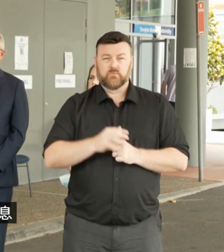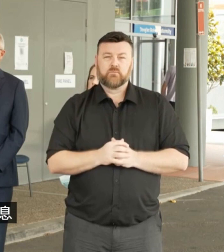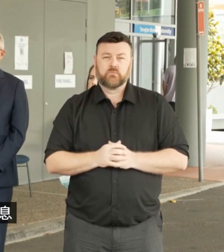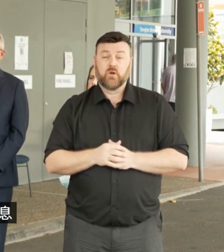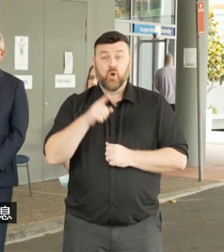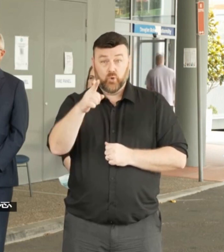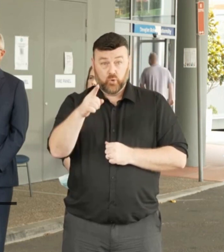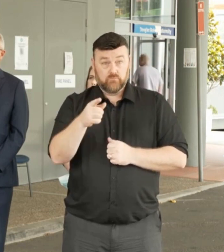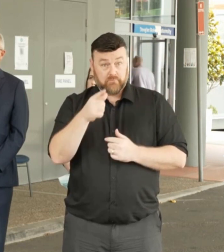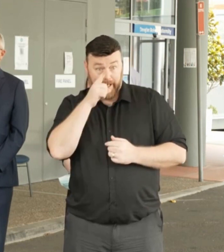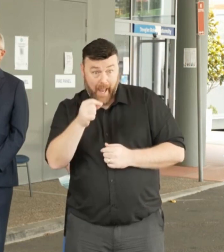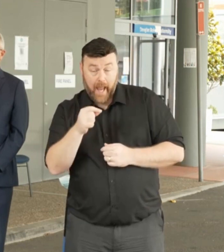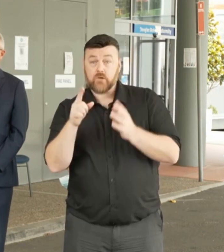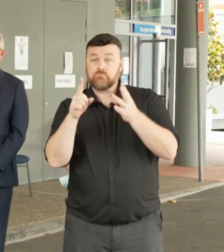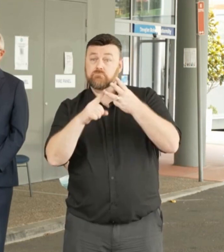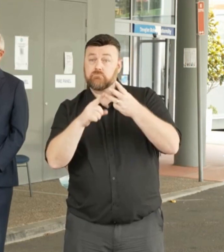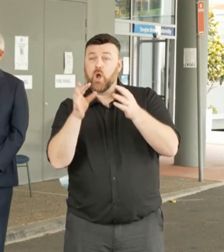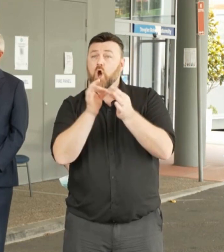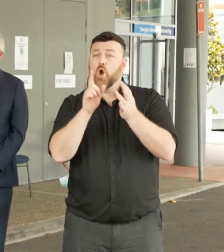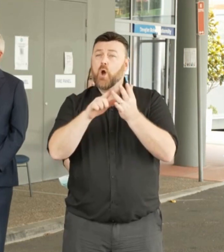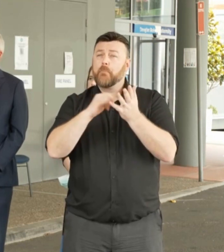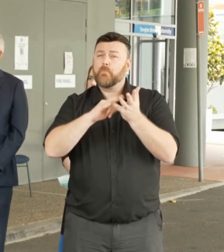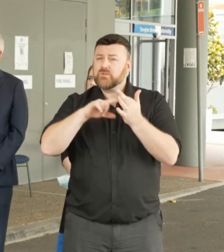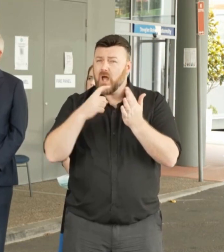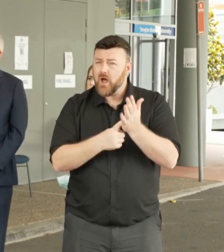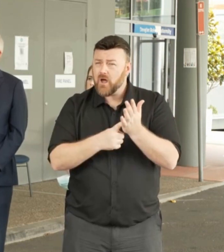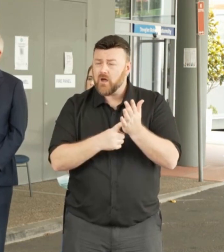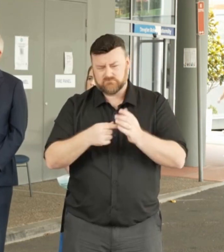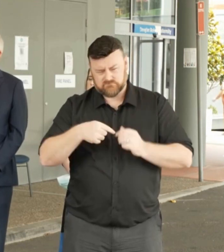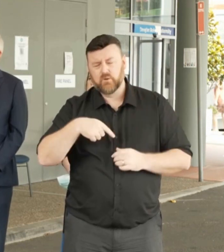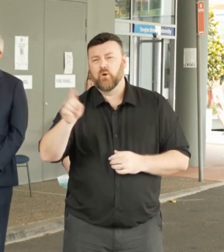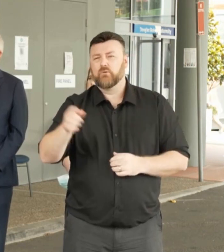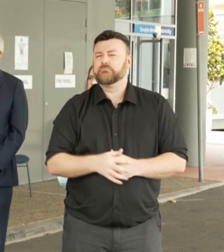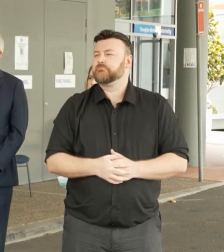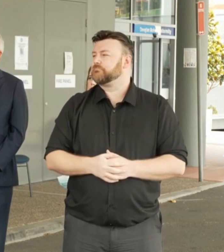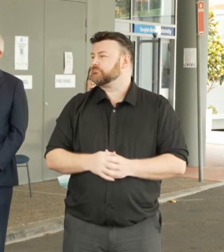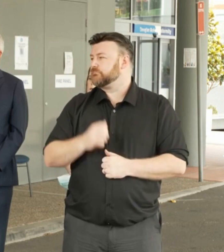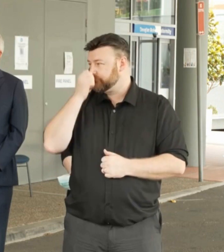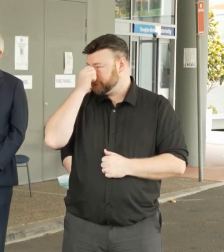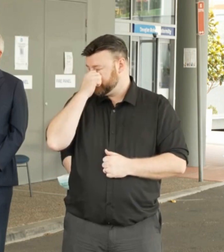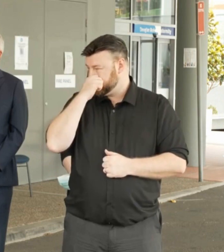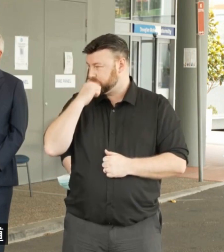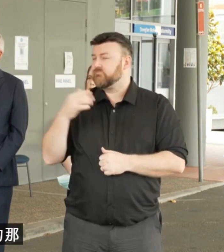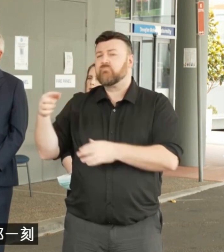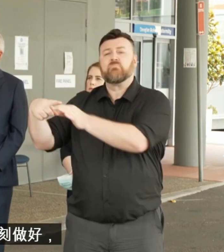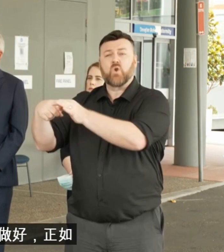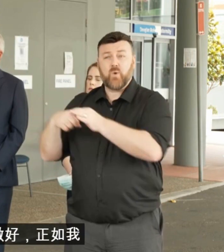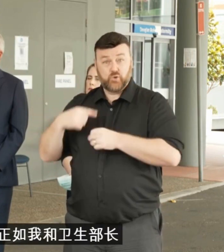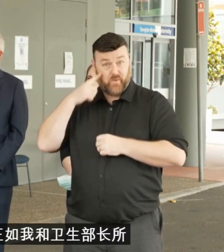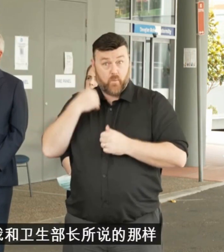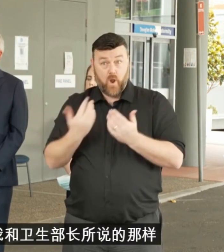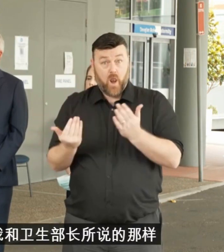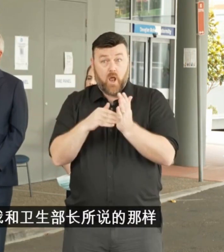eligible for a booster shot, please go and do it. So are you expecting any restrictions to be imposed before Christmas? Well, at the